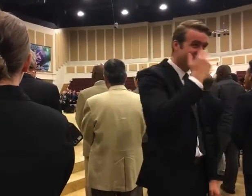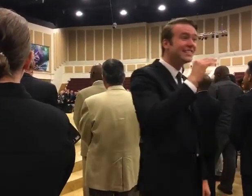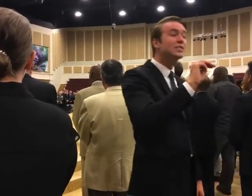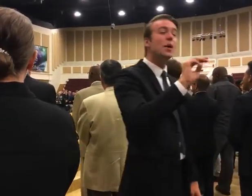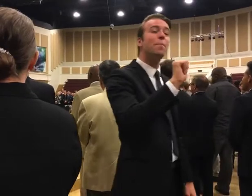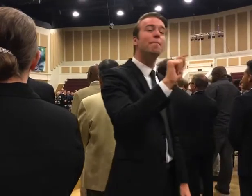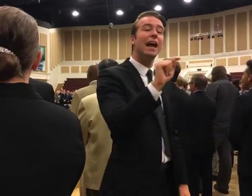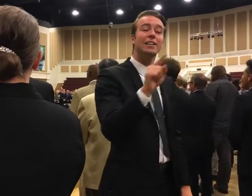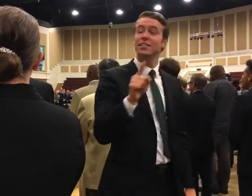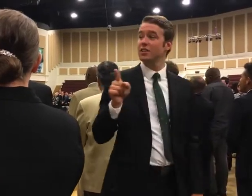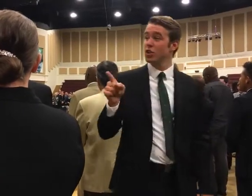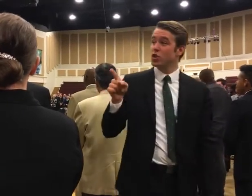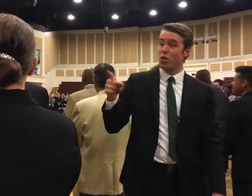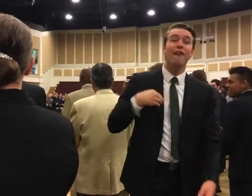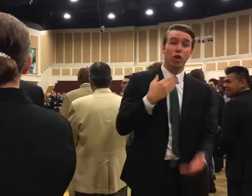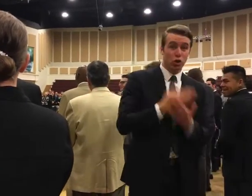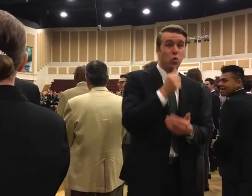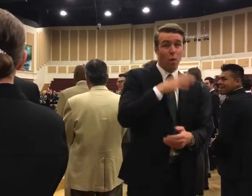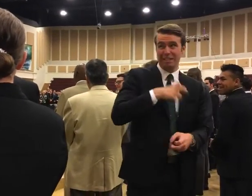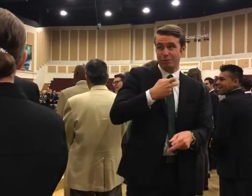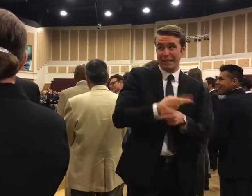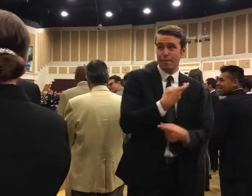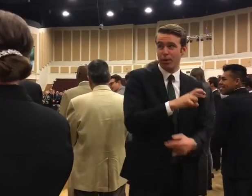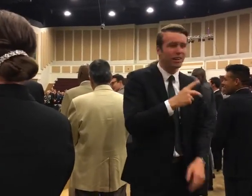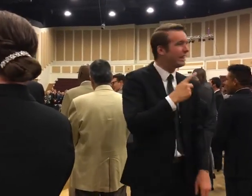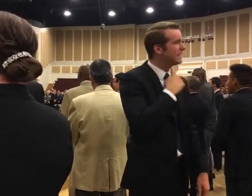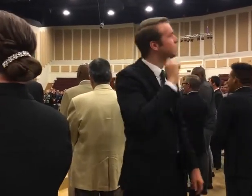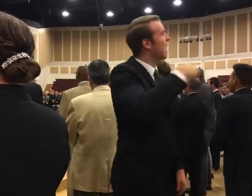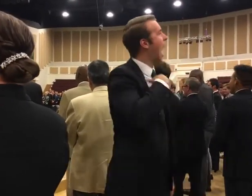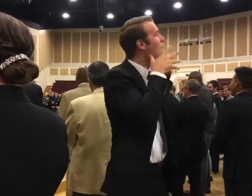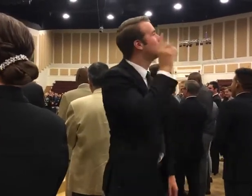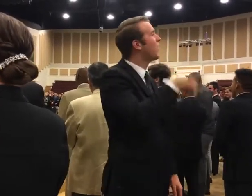Matt, you got a good woman. You better keep it.